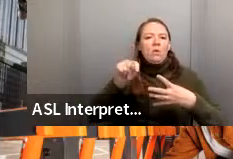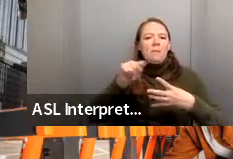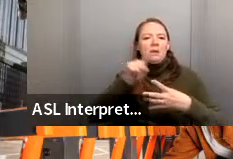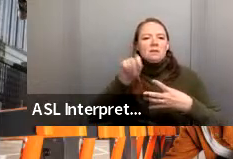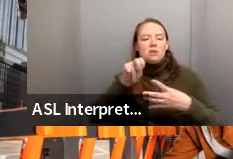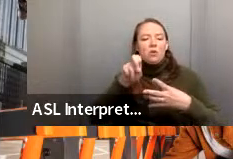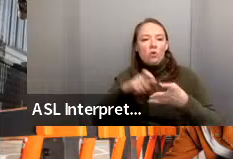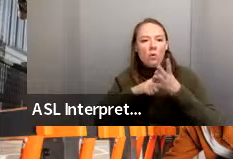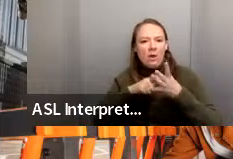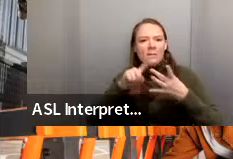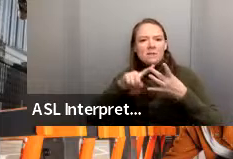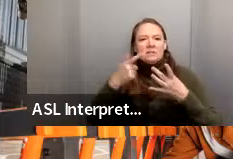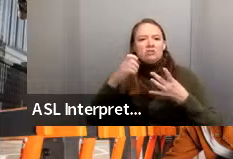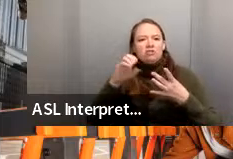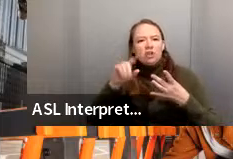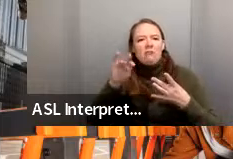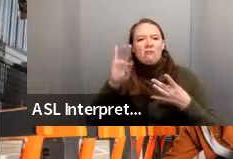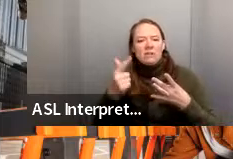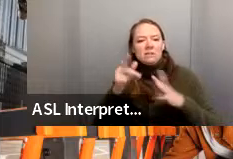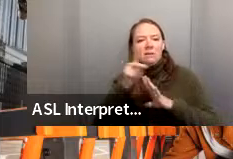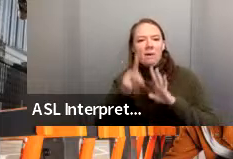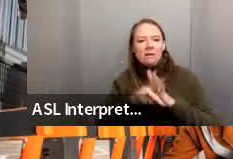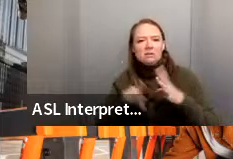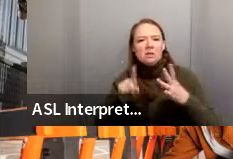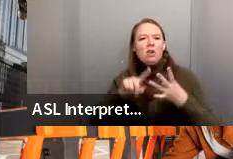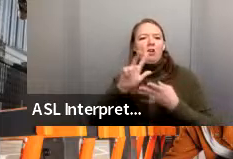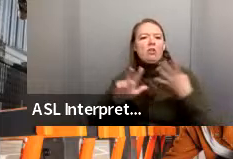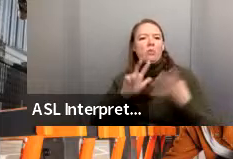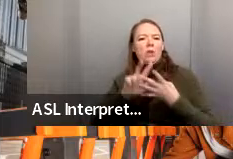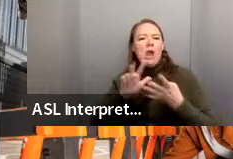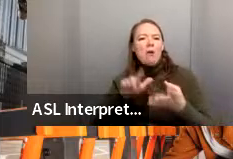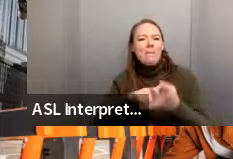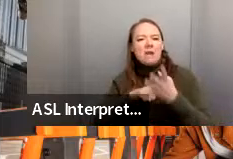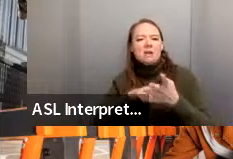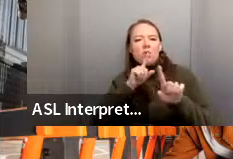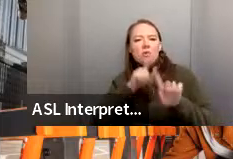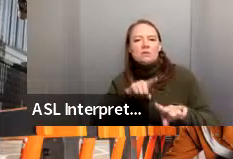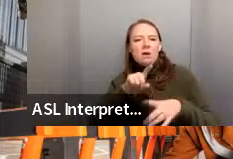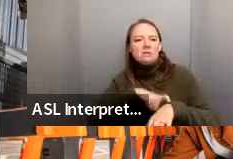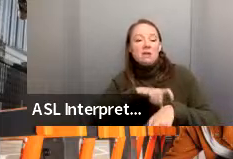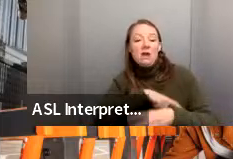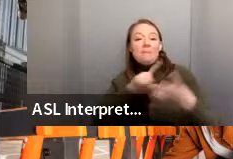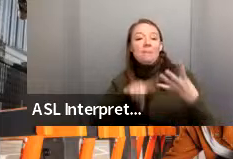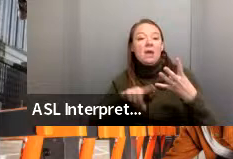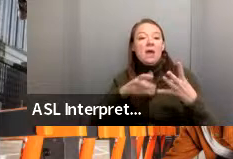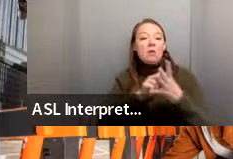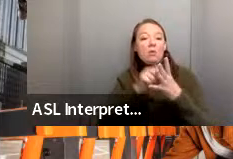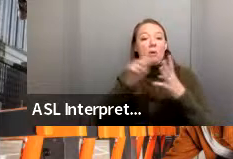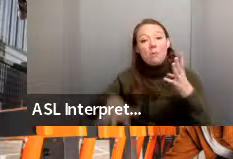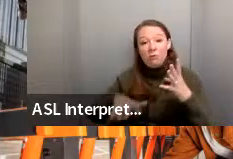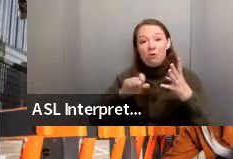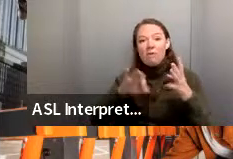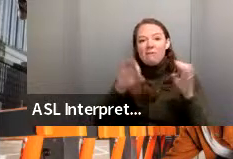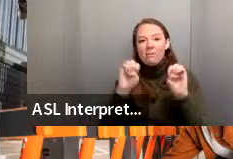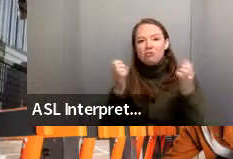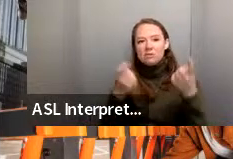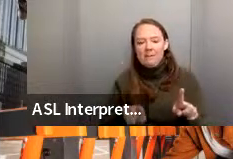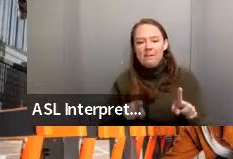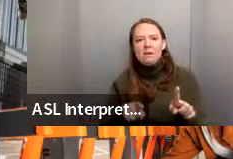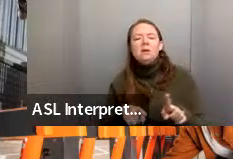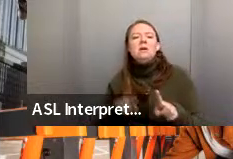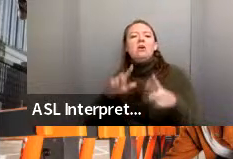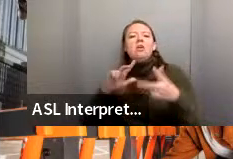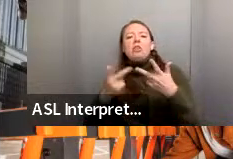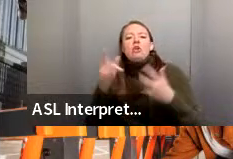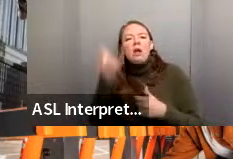Policies, 3-hour mandatory response time, and removal during emergencies. The third column is titled Contacting